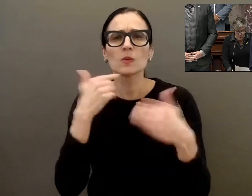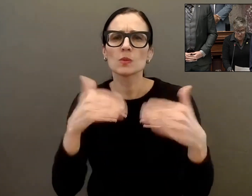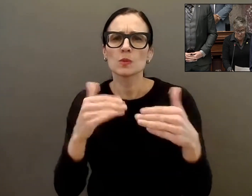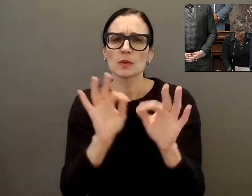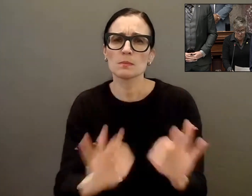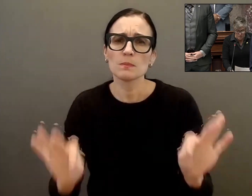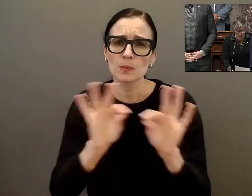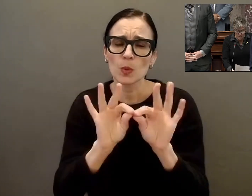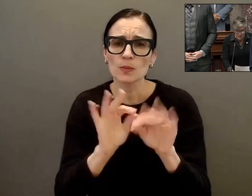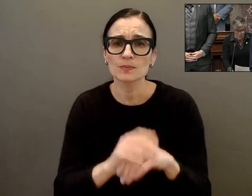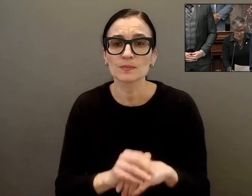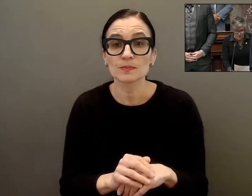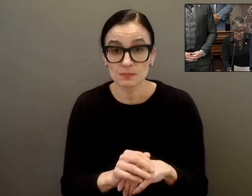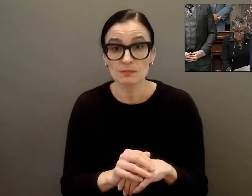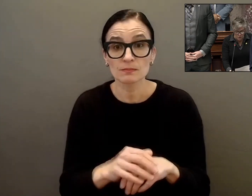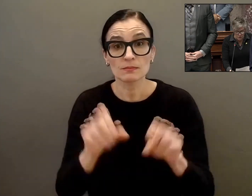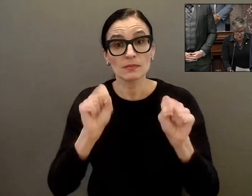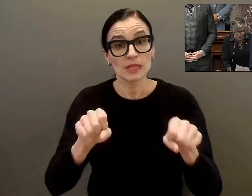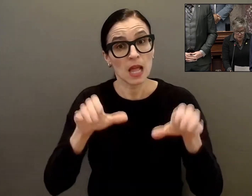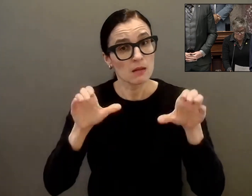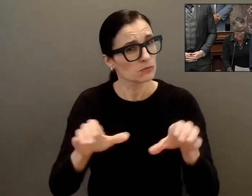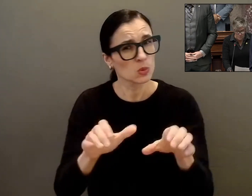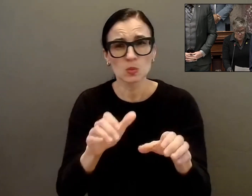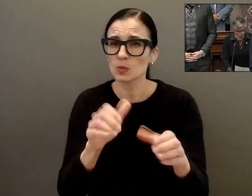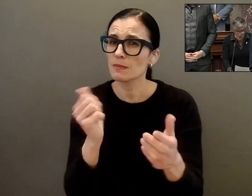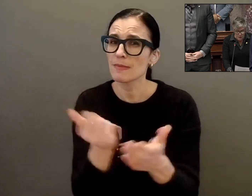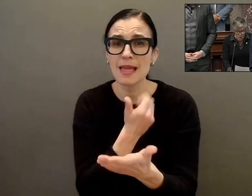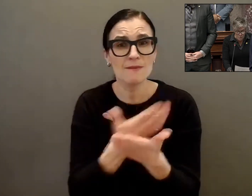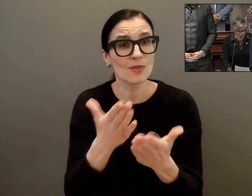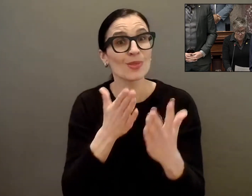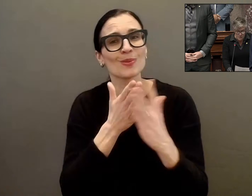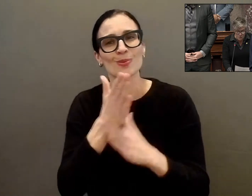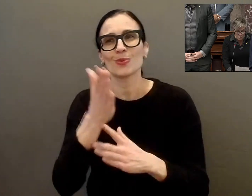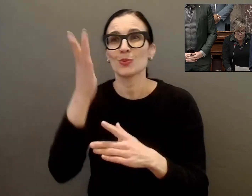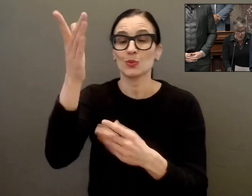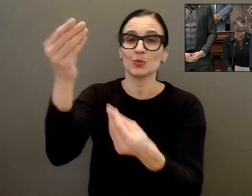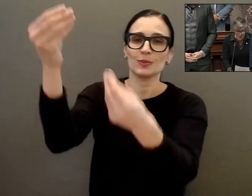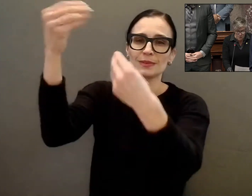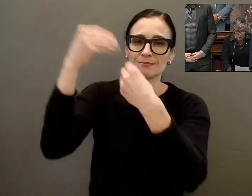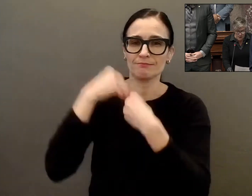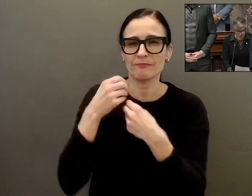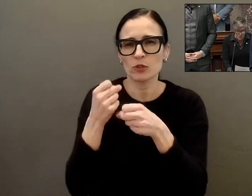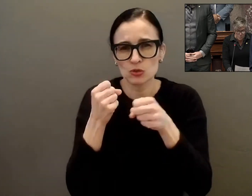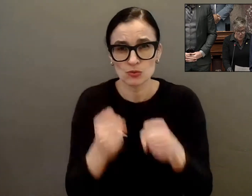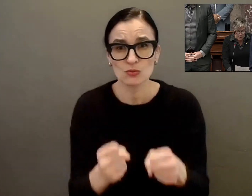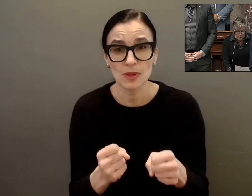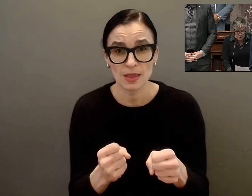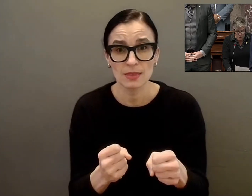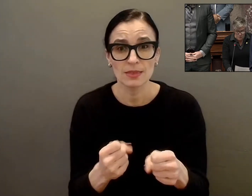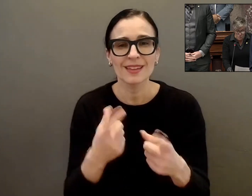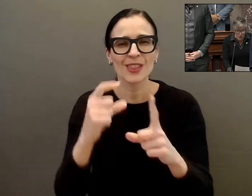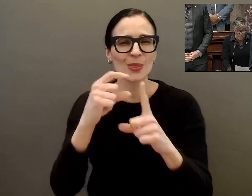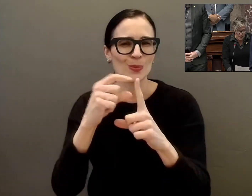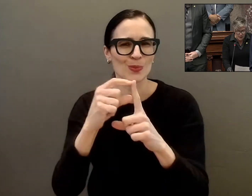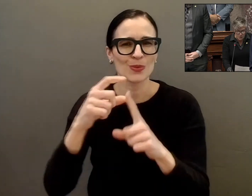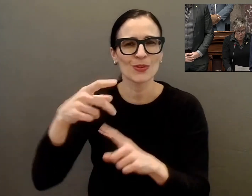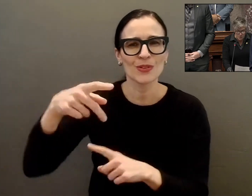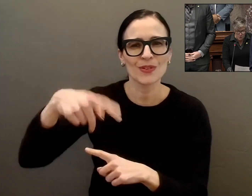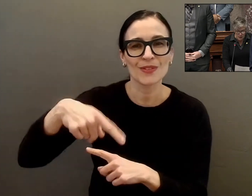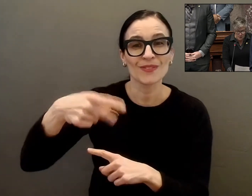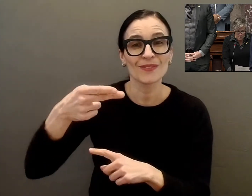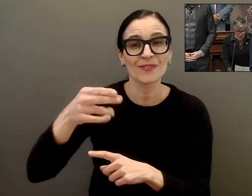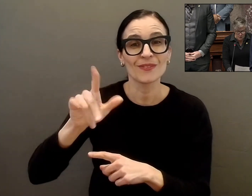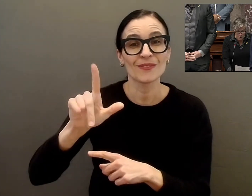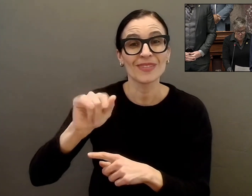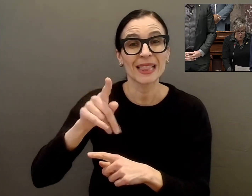who strengthens me, Philippians 4:13. In moments of uncertainty, I seek your guidance through prayer. Do not be anxious